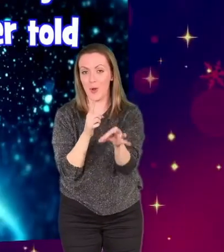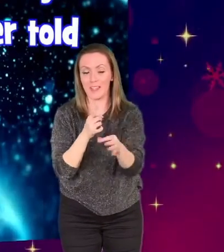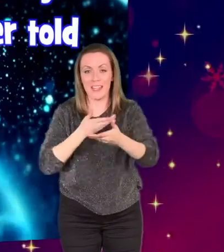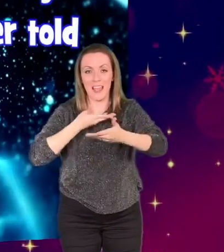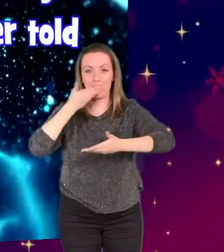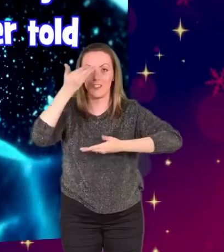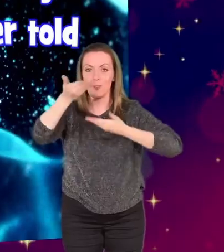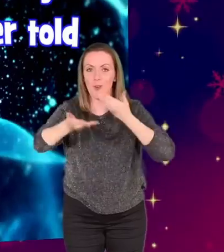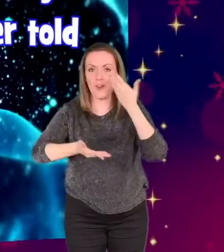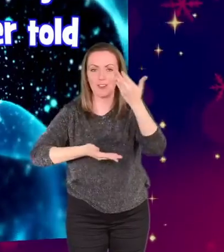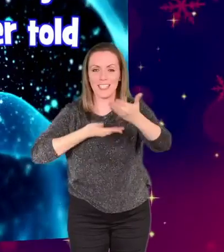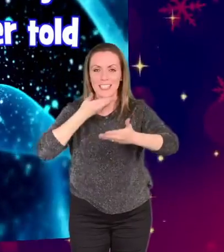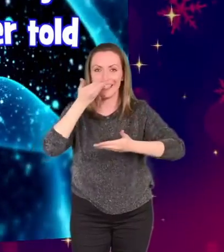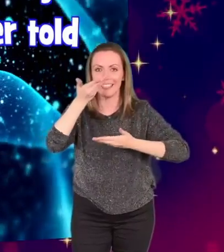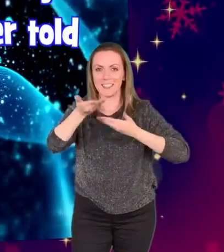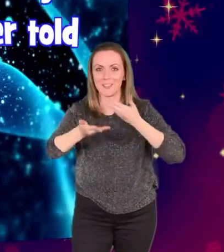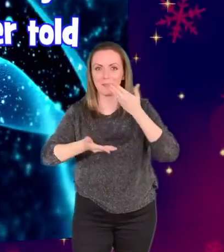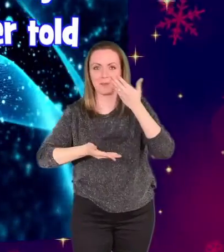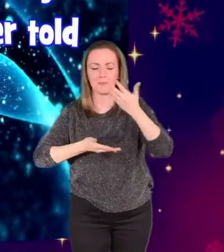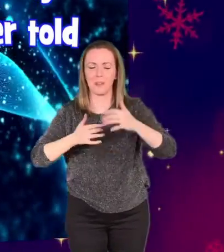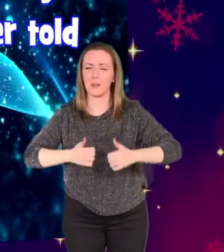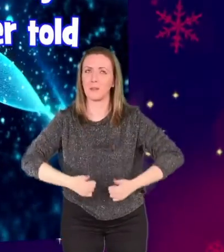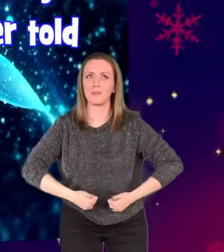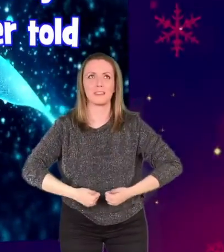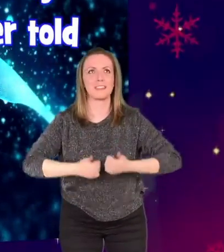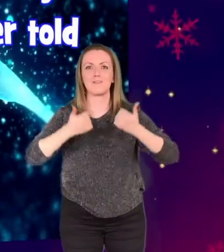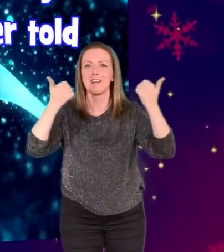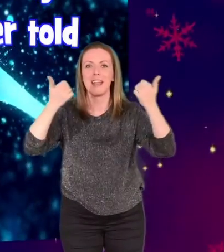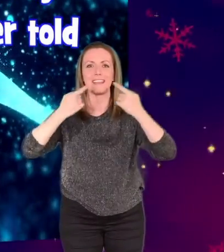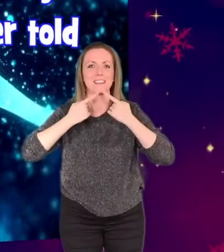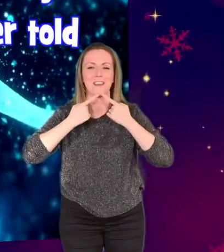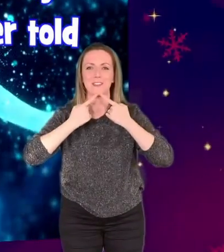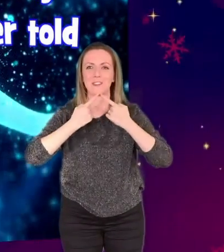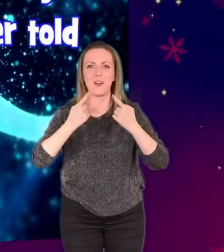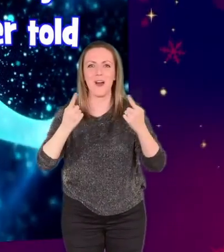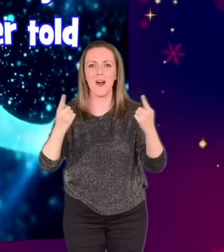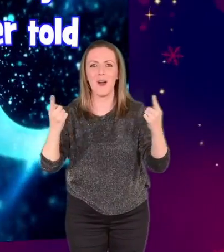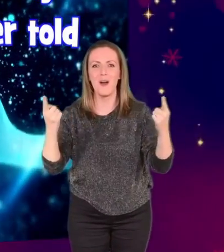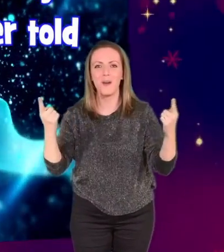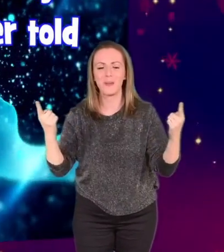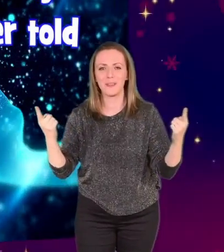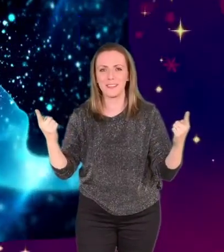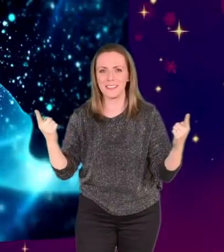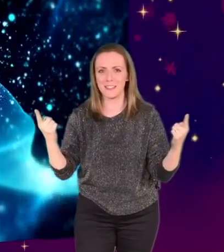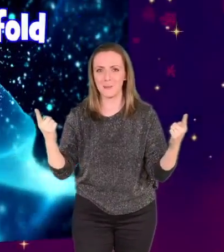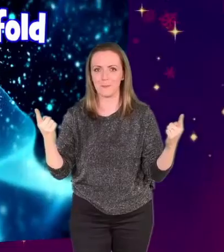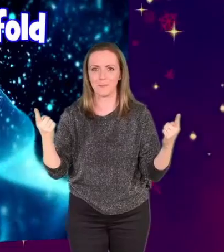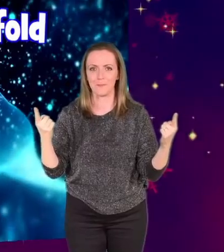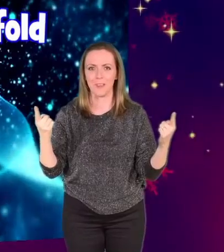was no ordinary story it was the greatest ever told